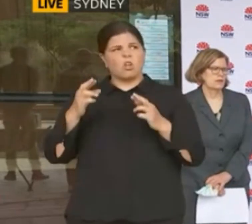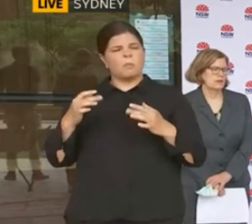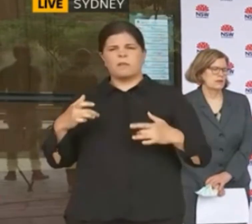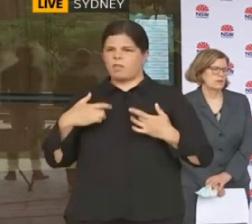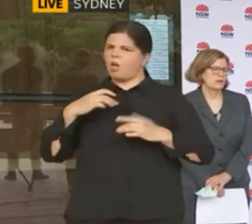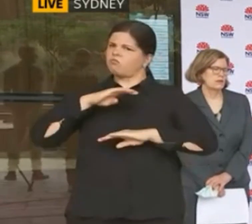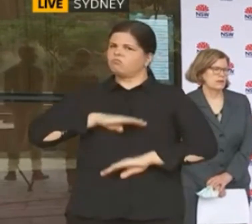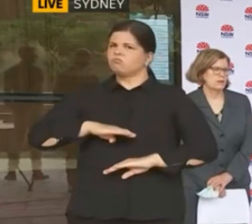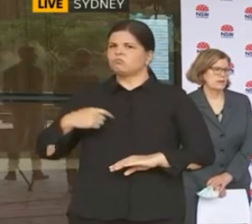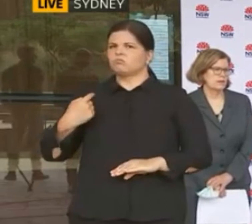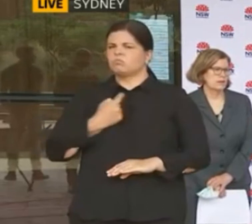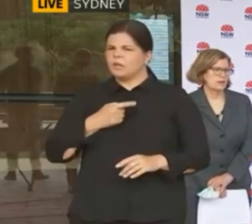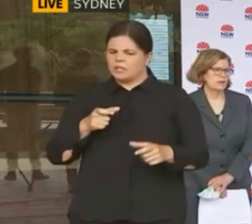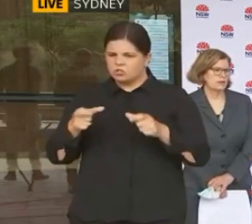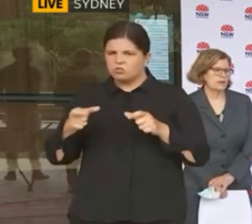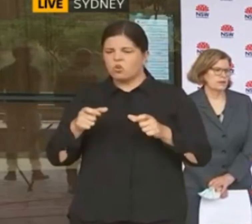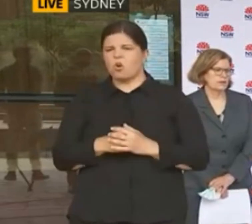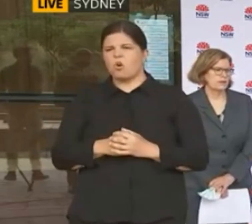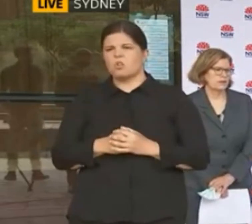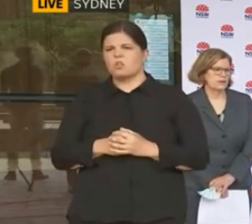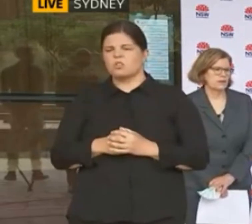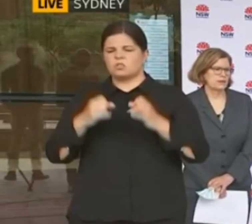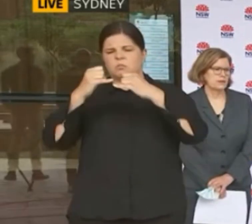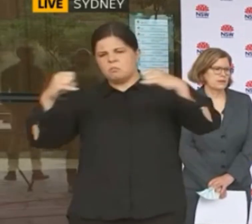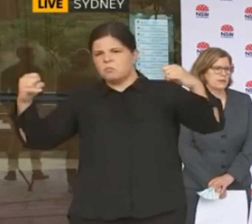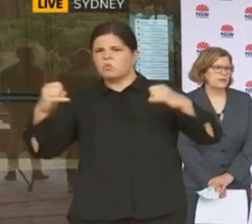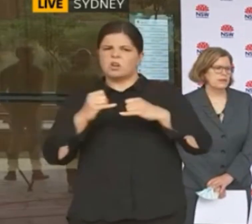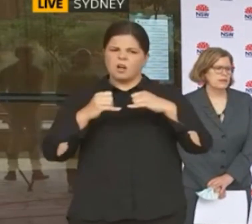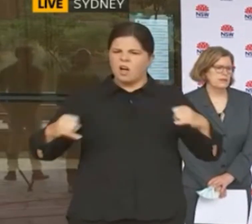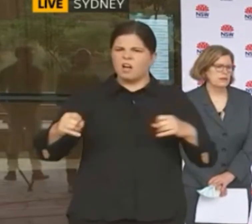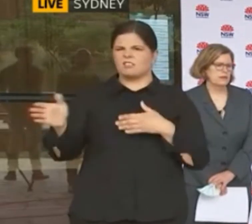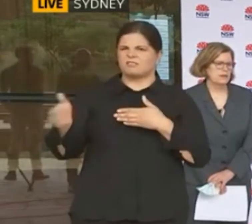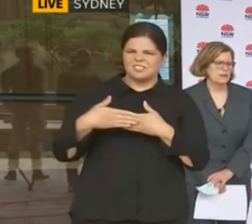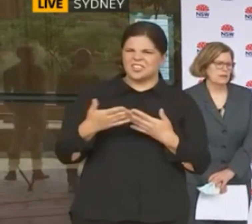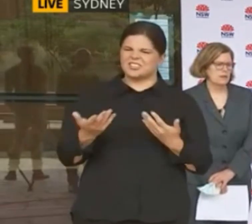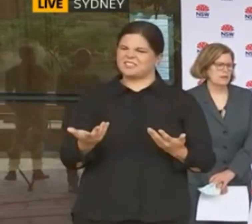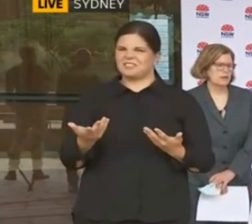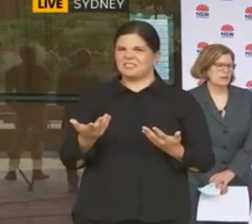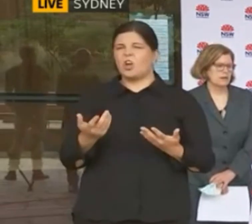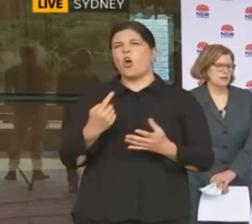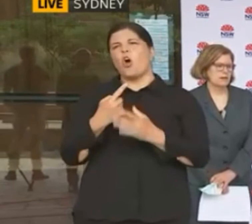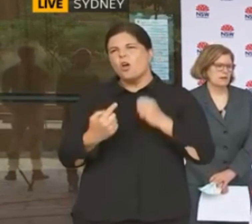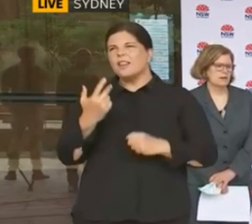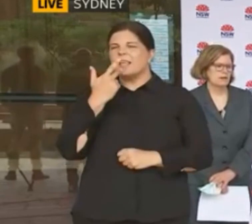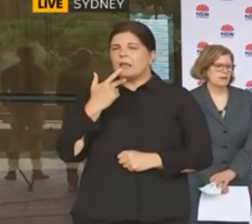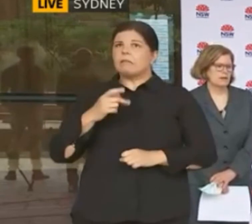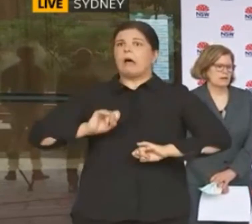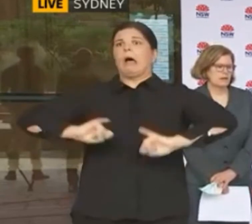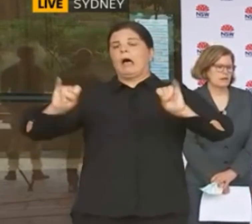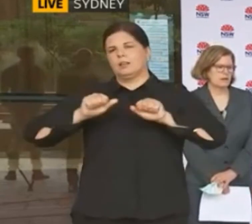demonstrate that border issues shouldn't really be there unless they absolutely have to